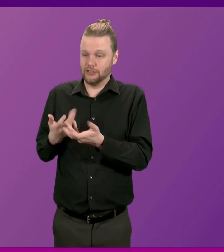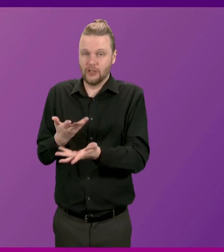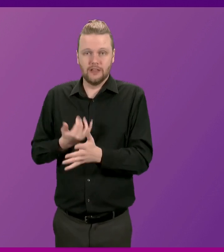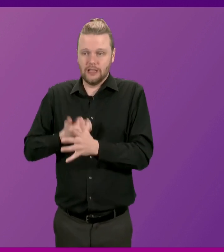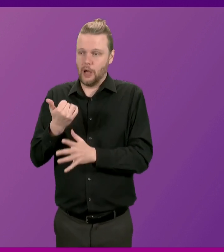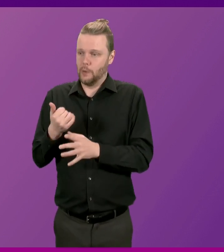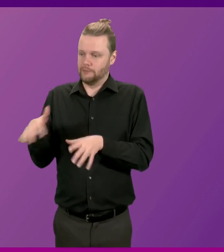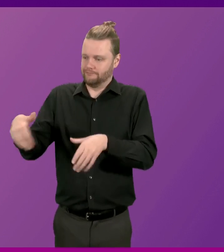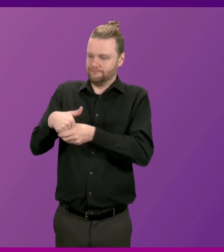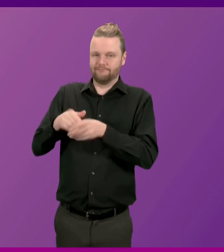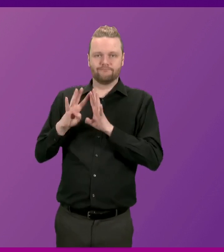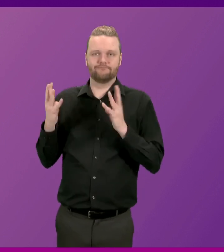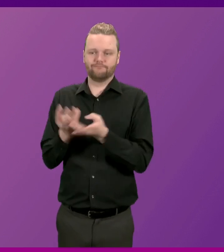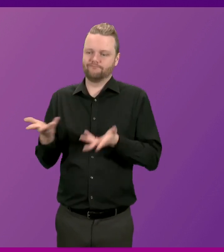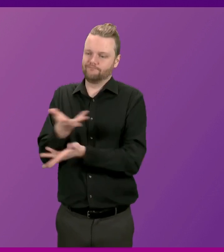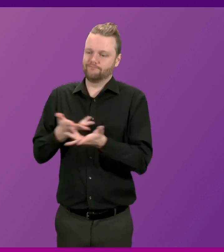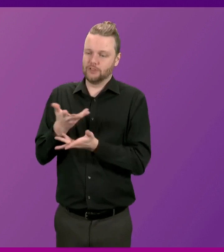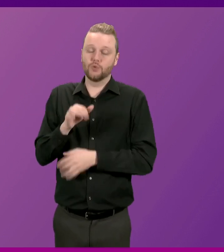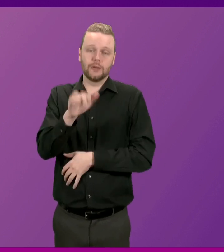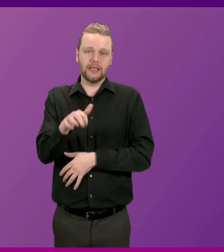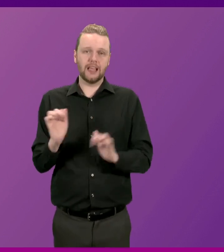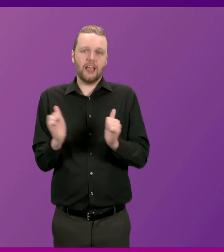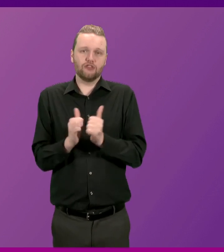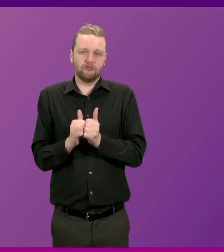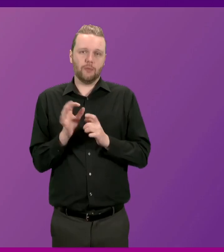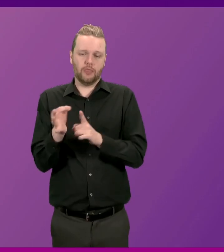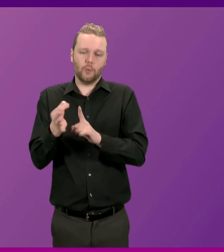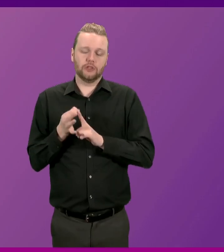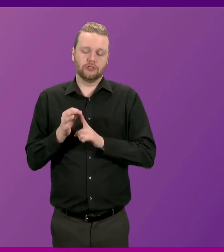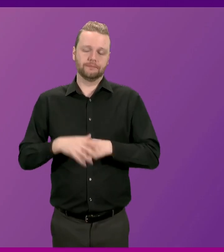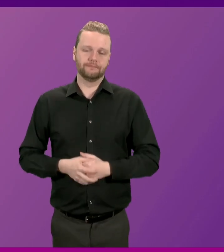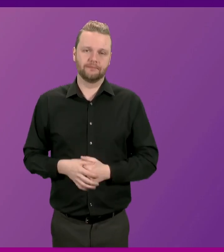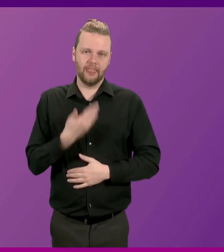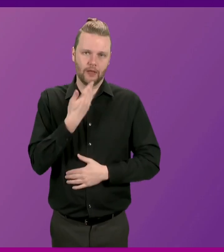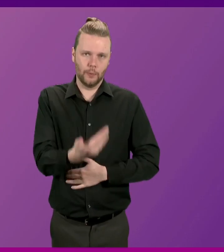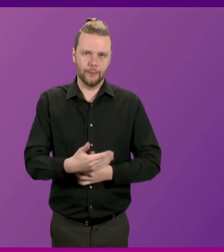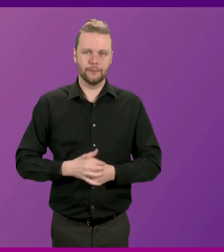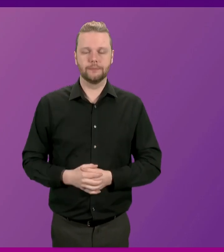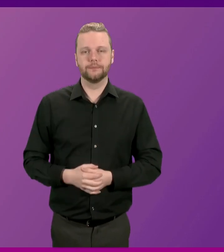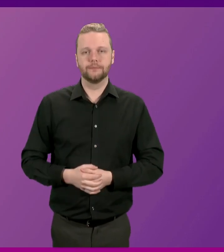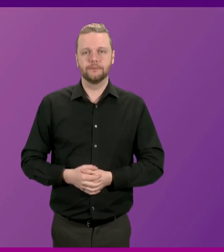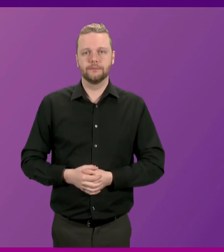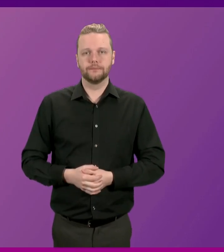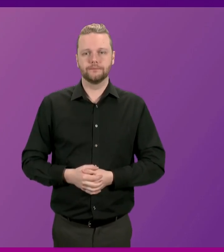around the table. So I agree with your premise, your point. Thank you.